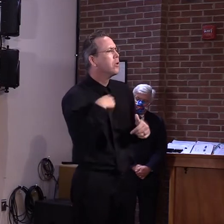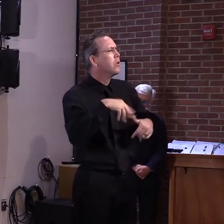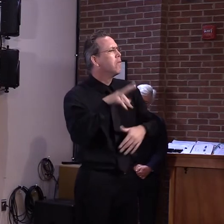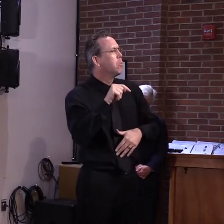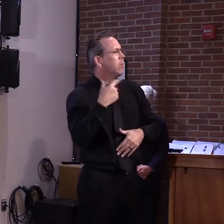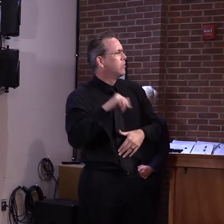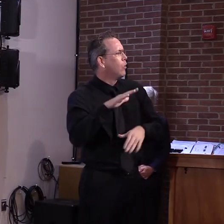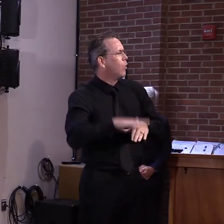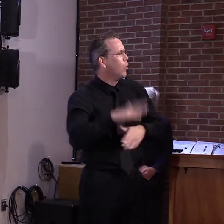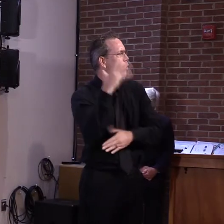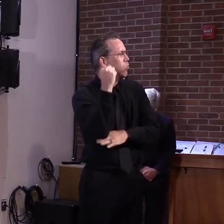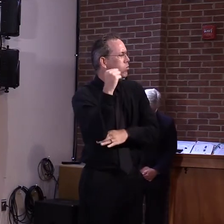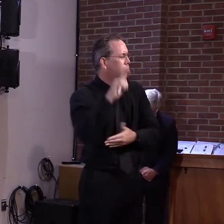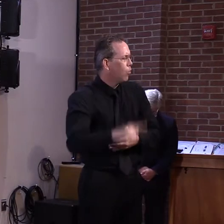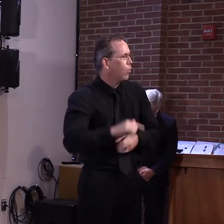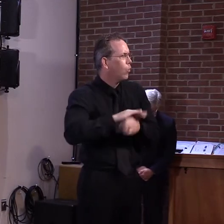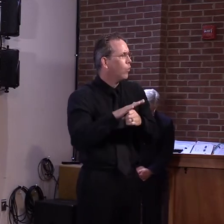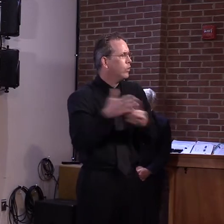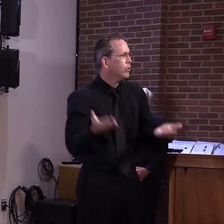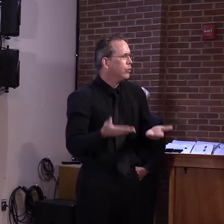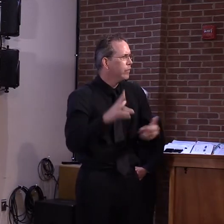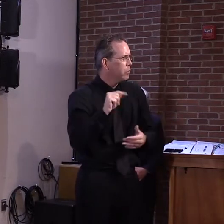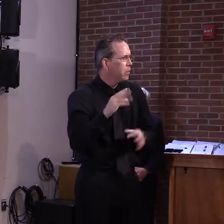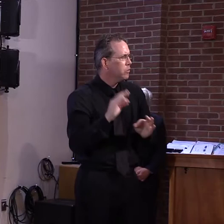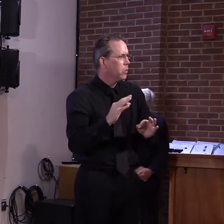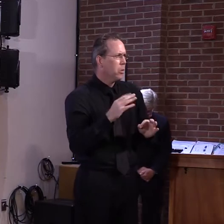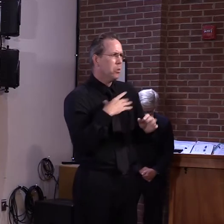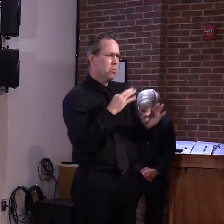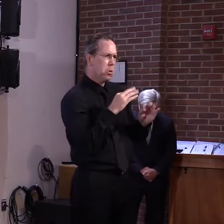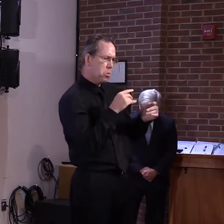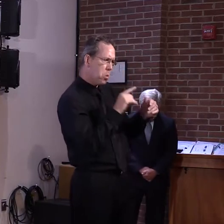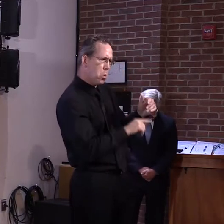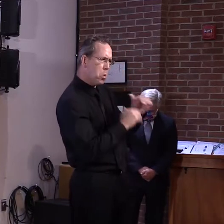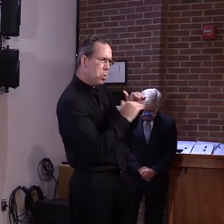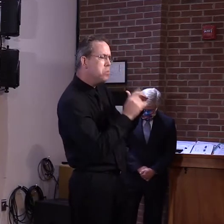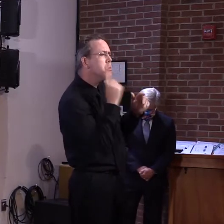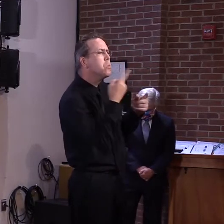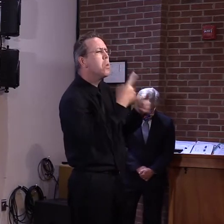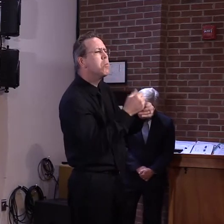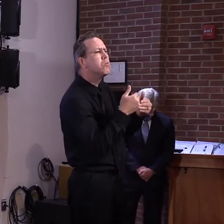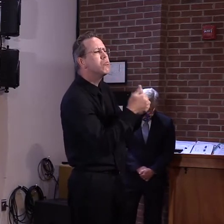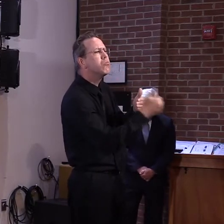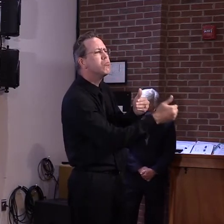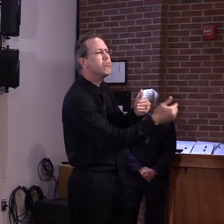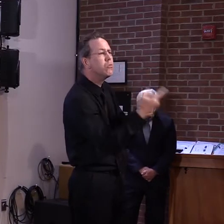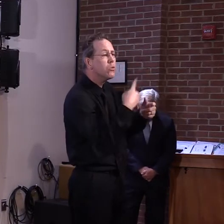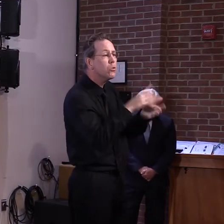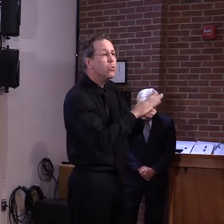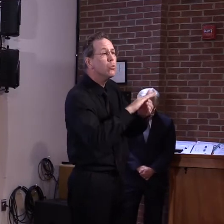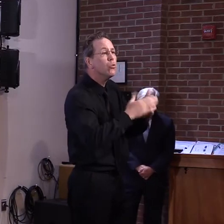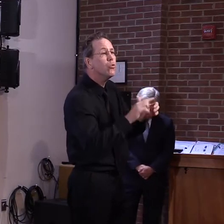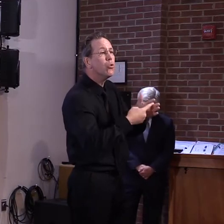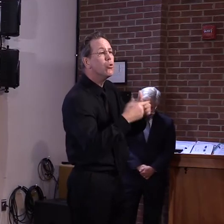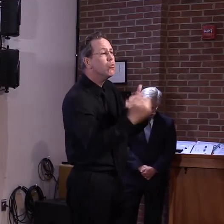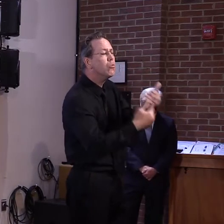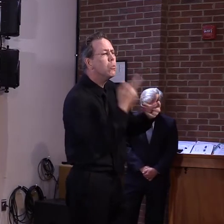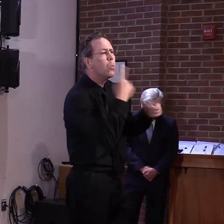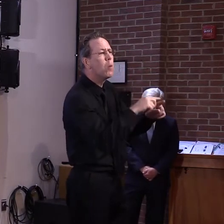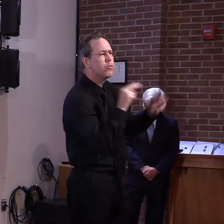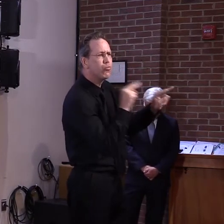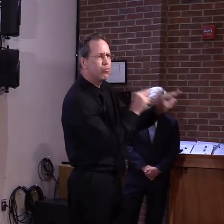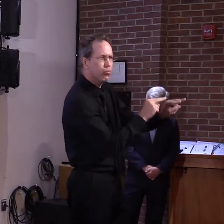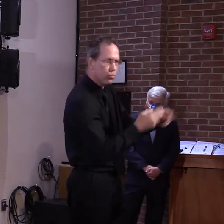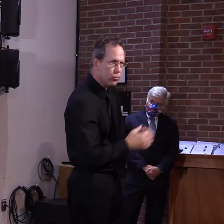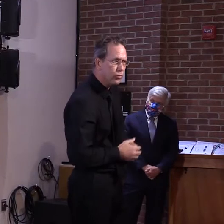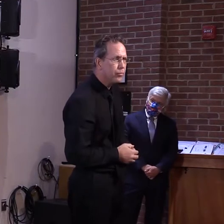our benefit as we continue higher ed reopening and K through 12 reopening as well. So that was really a good thing to see when